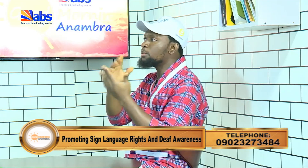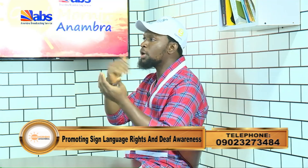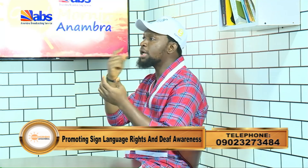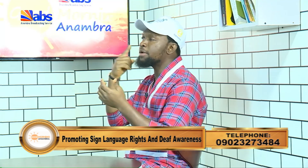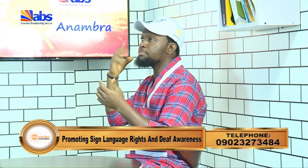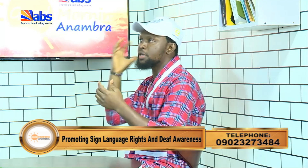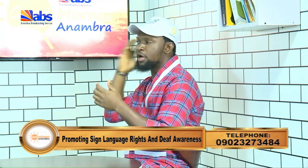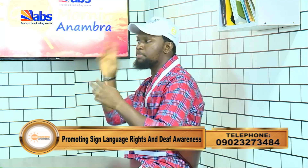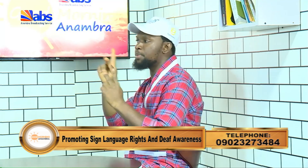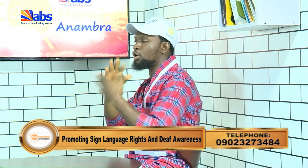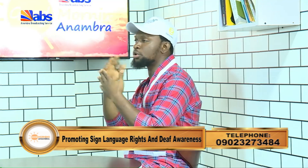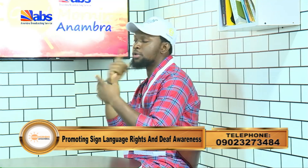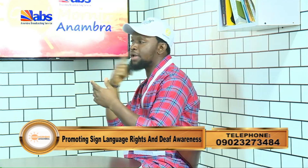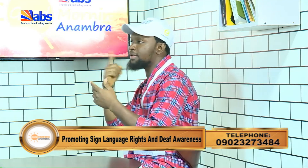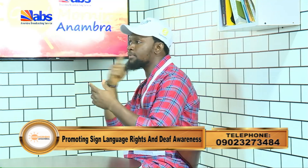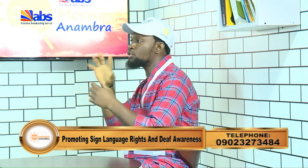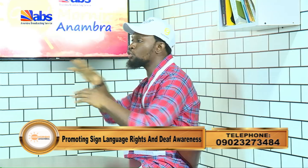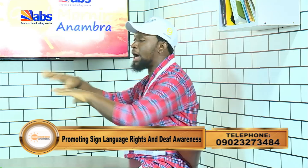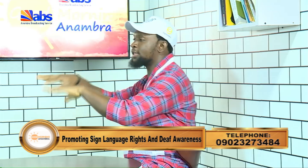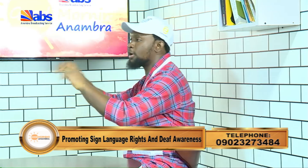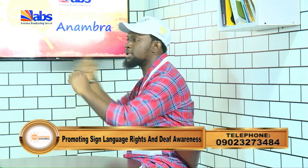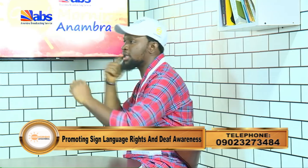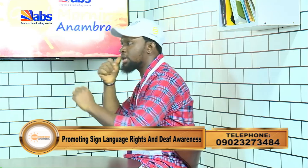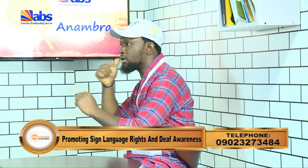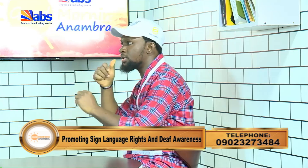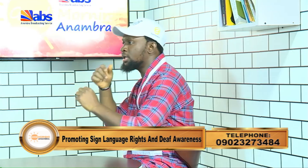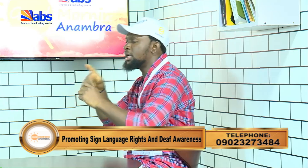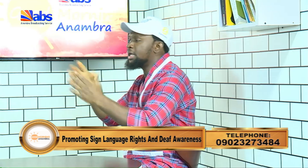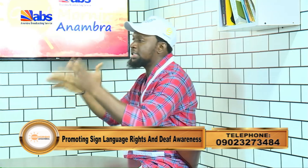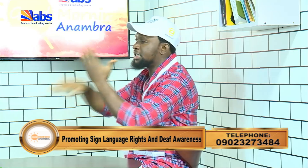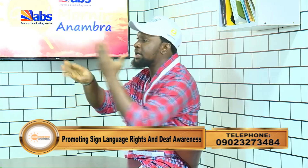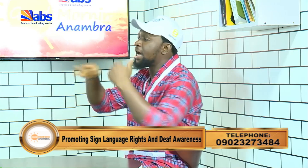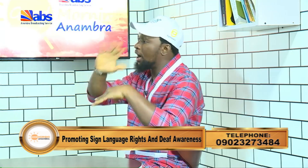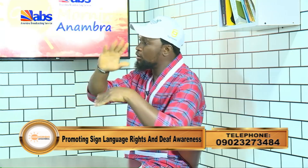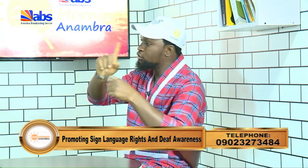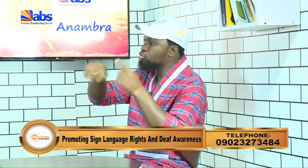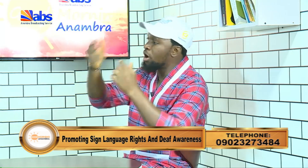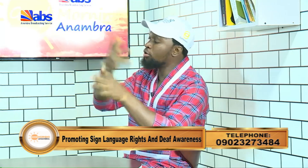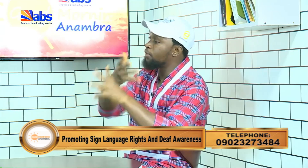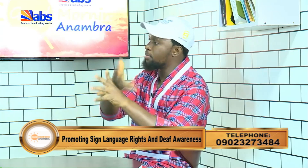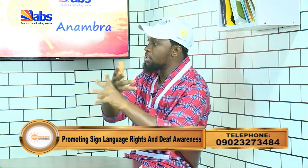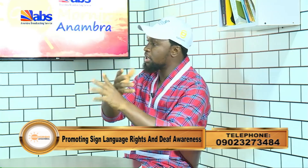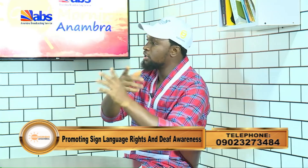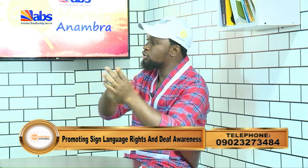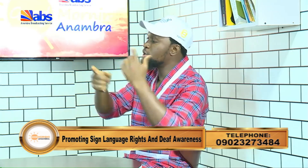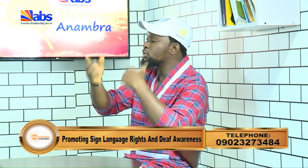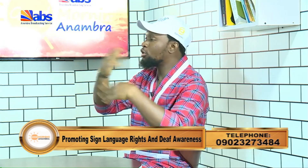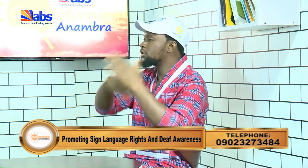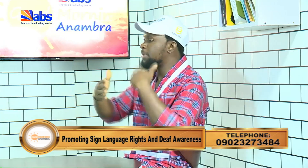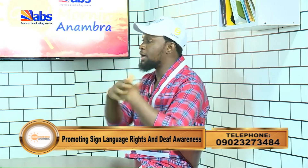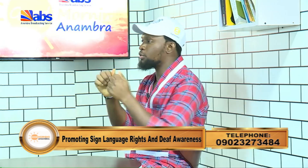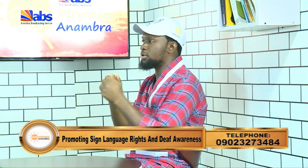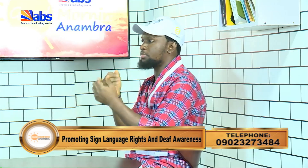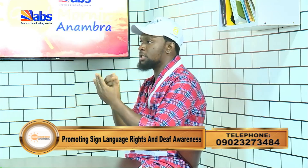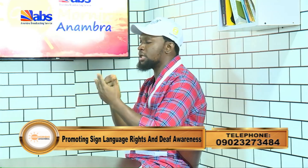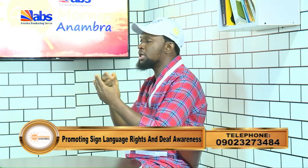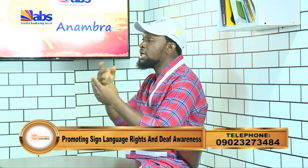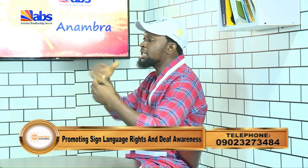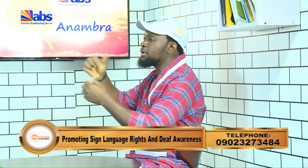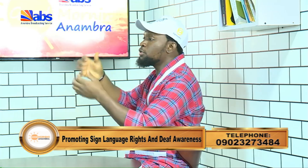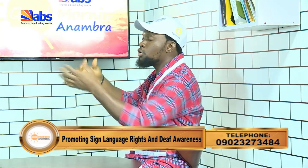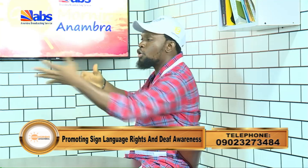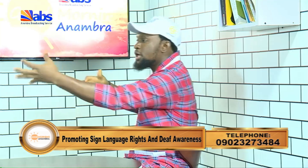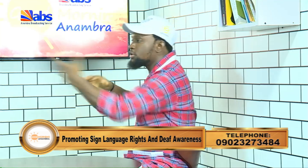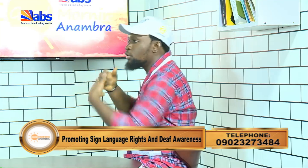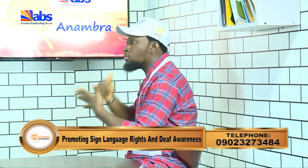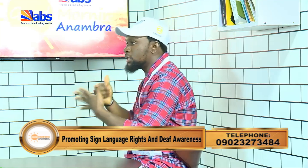some other hearing people or some other people do adopt a girl, send her out to go and look for money. So when she comes back with the money, they